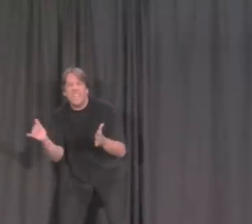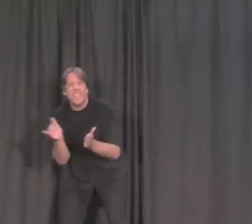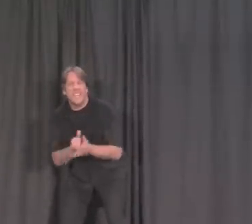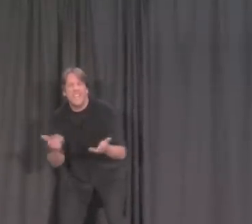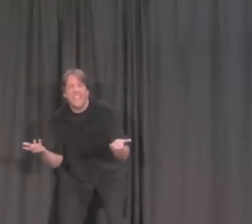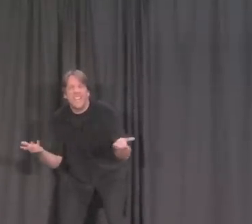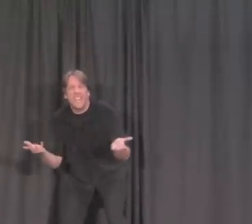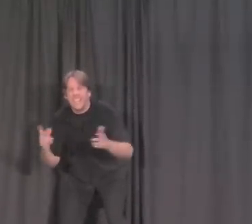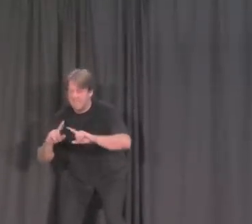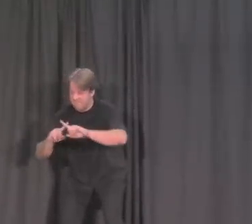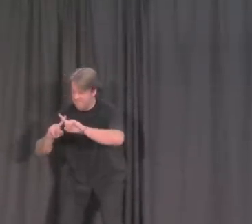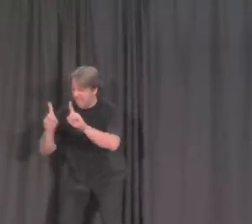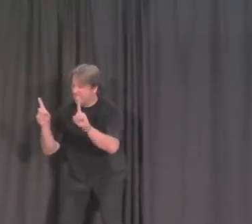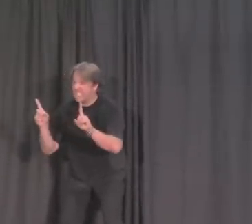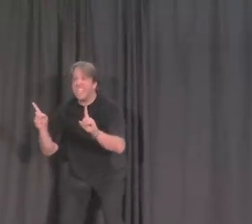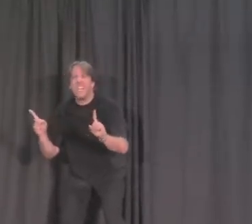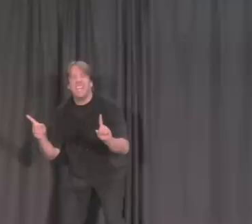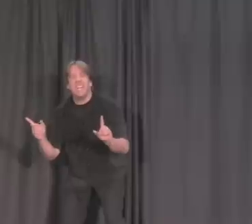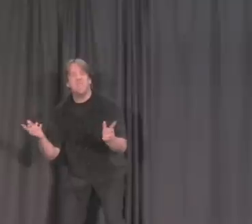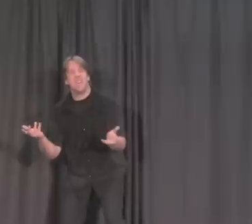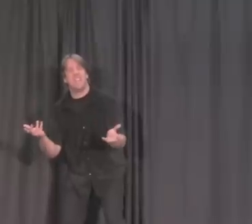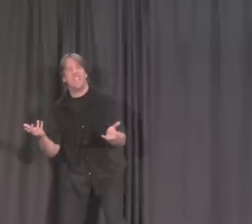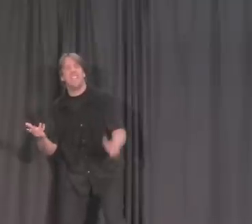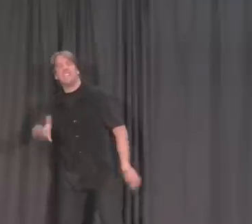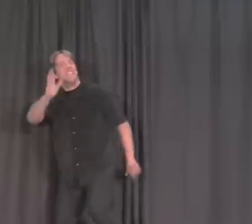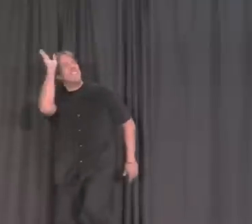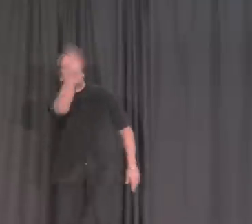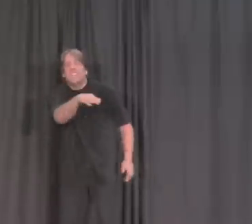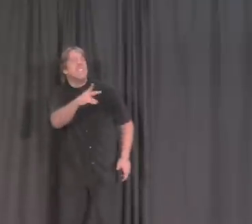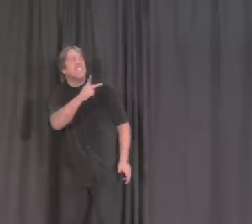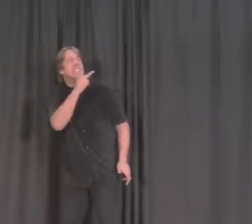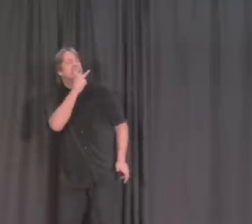what the hell was that? What bet are you talking about?